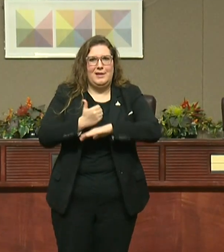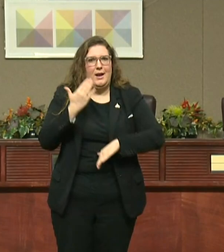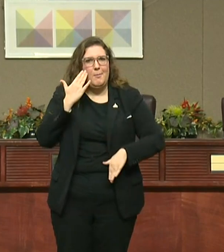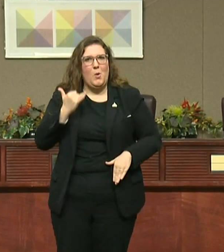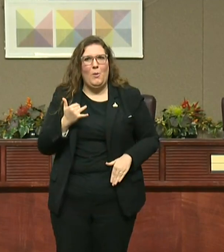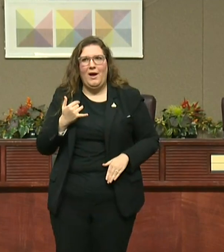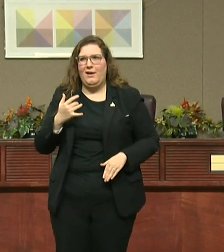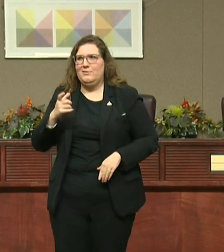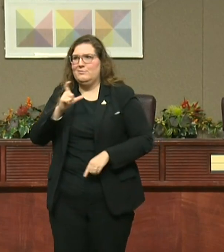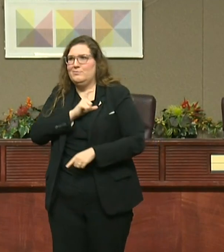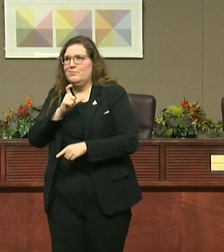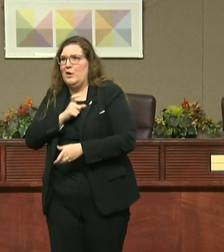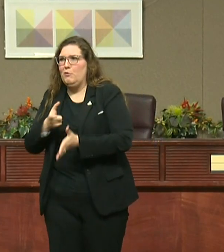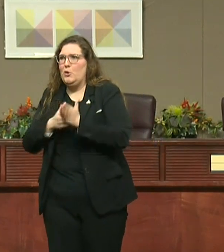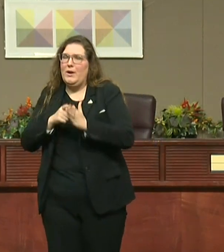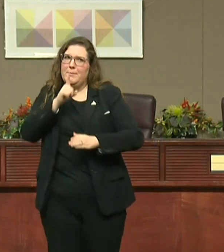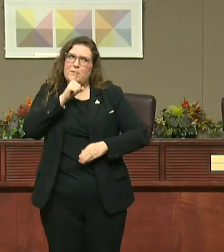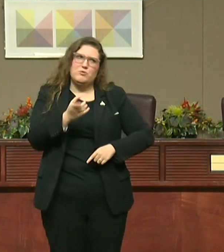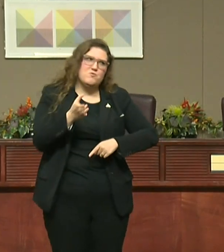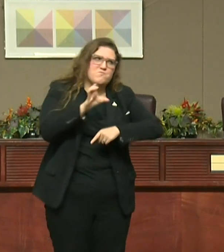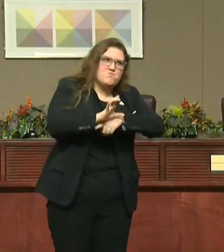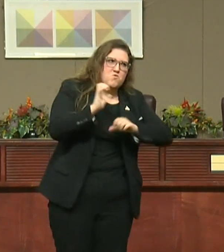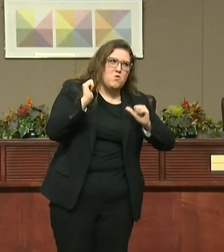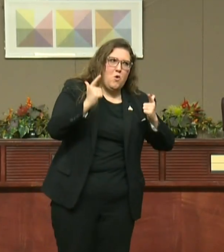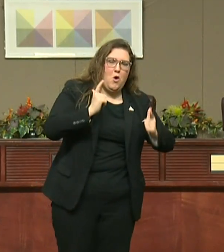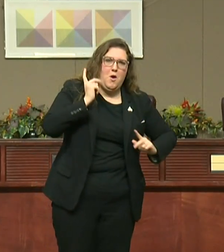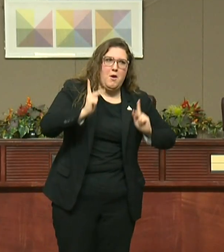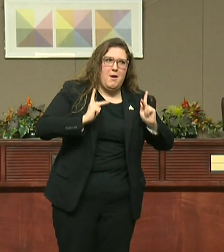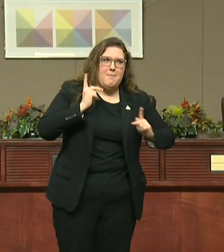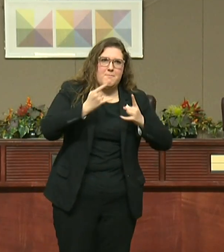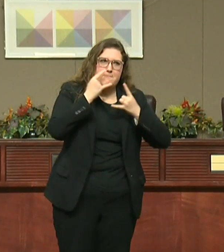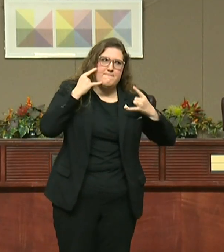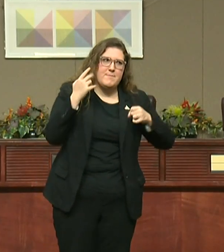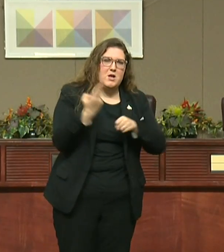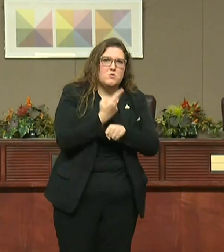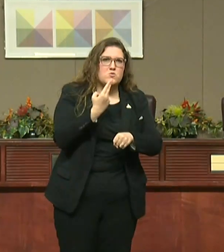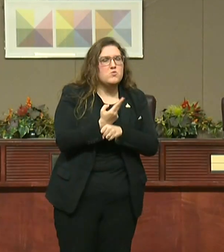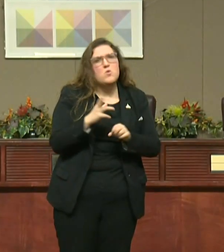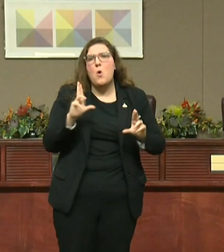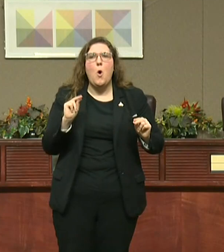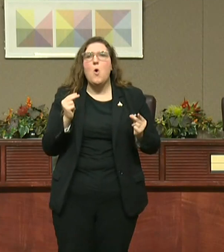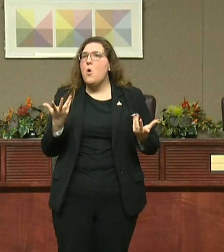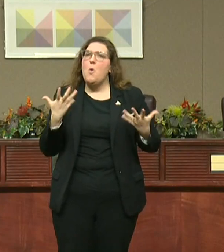wearing masks. We want voluntary compliance here within this community.